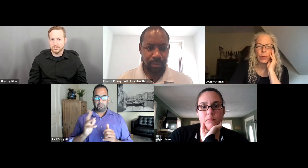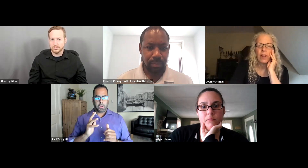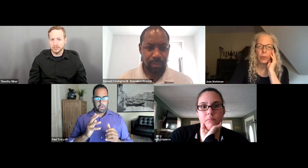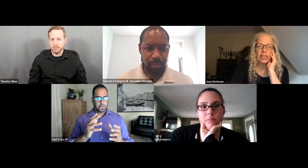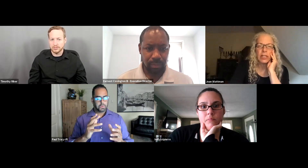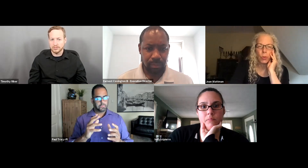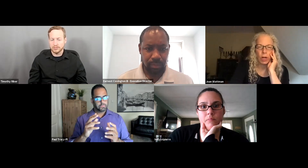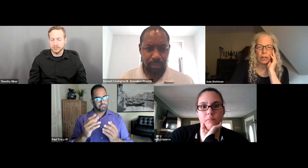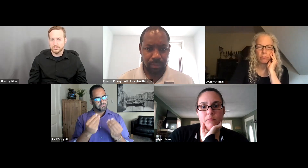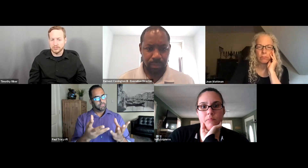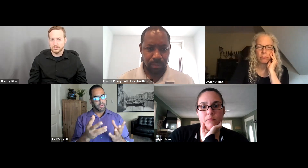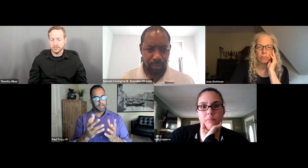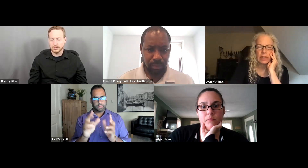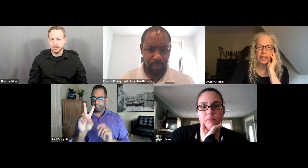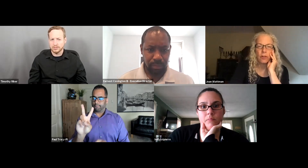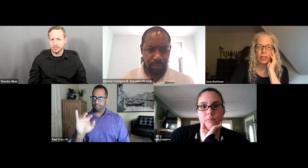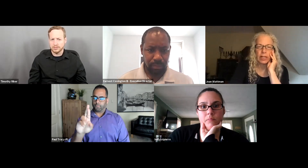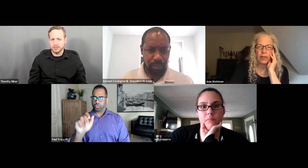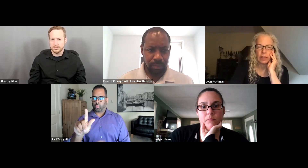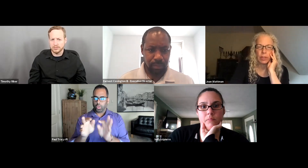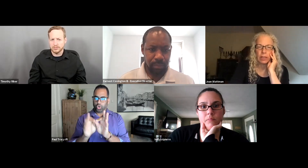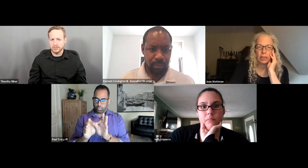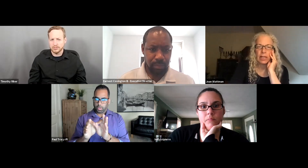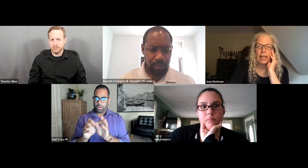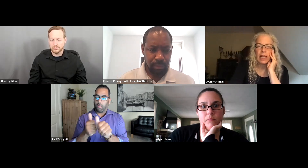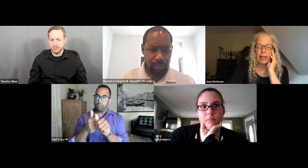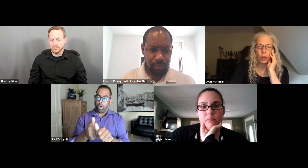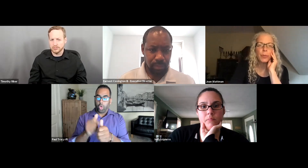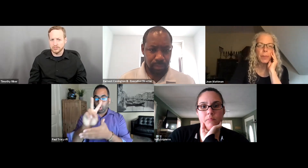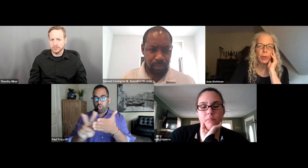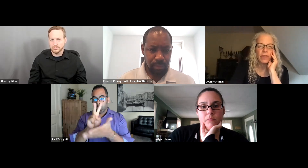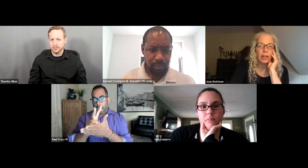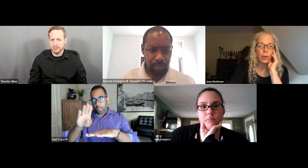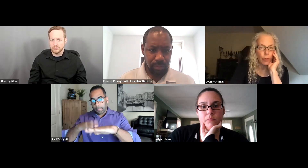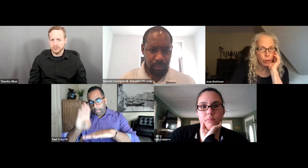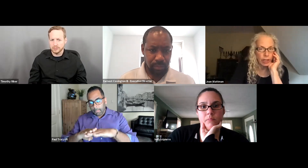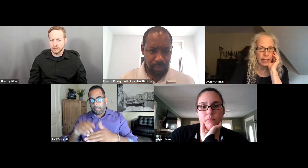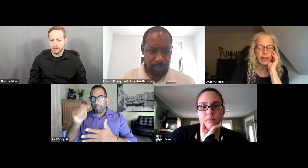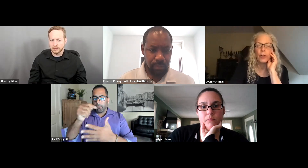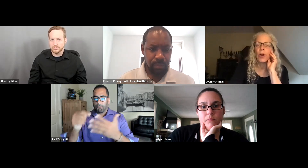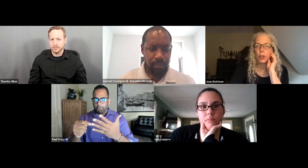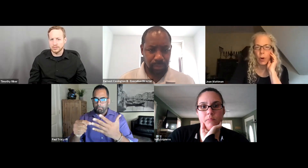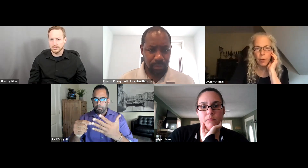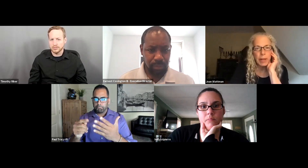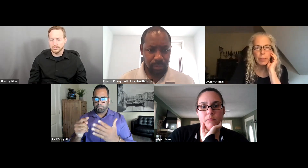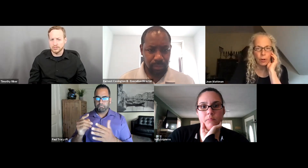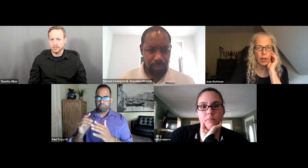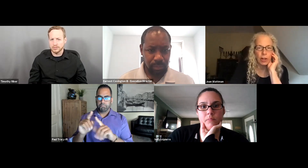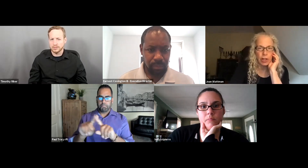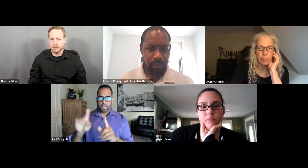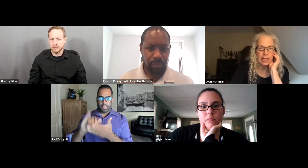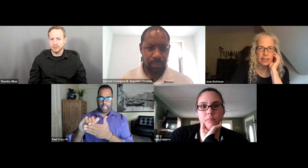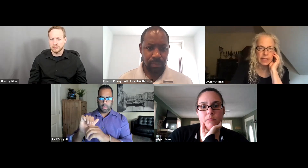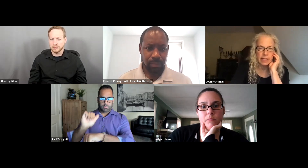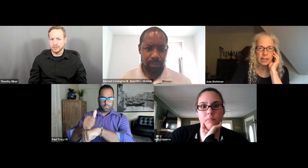if we're following the tier 1 that's currently available and those people are available virtually, then you have a 2-hour minimum, all